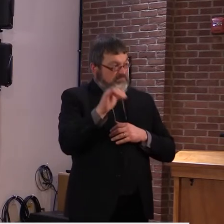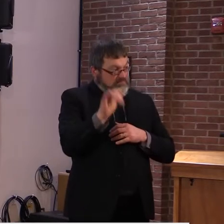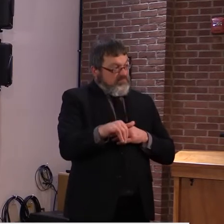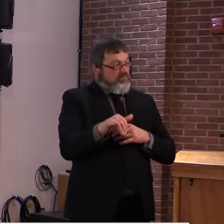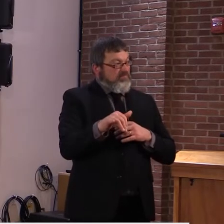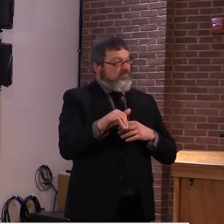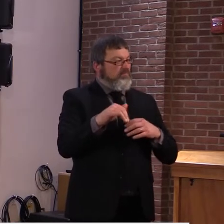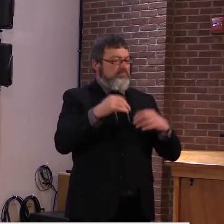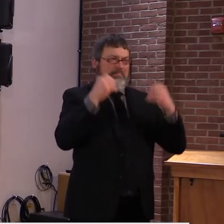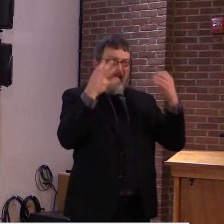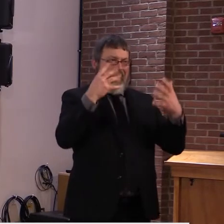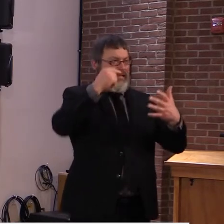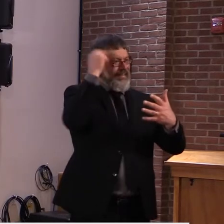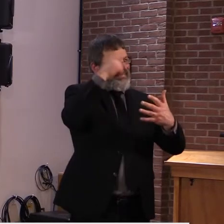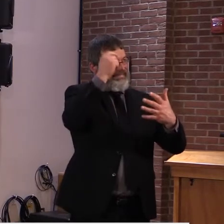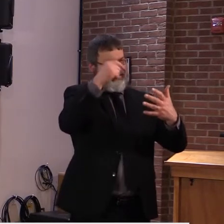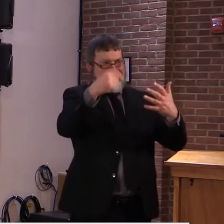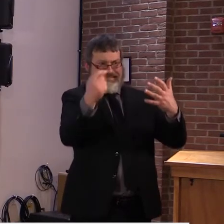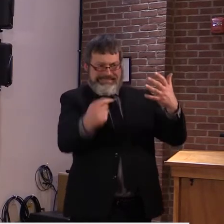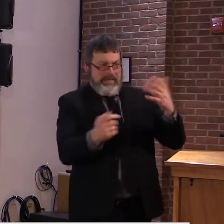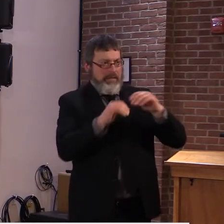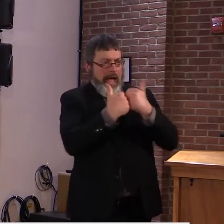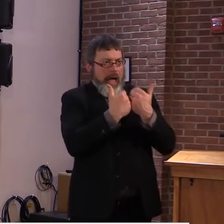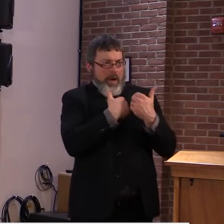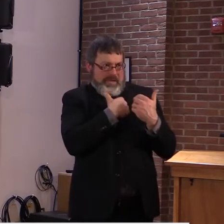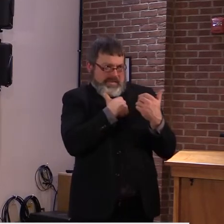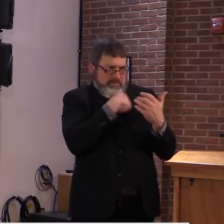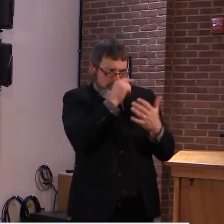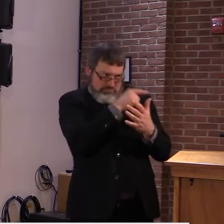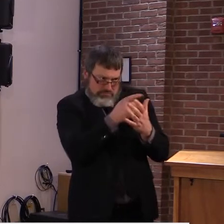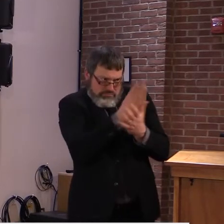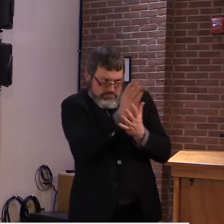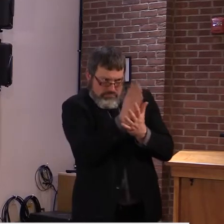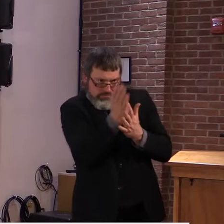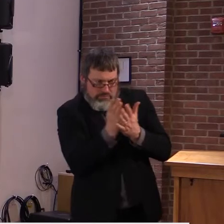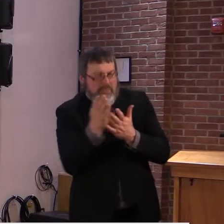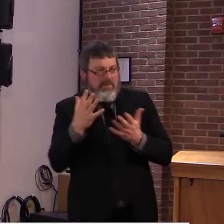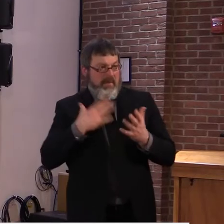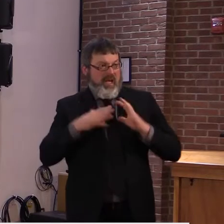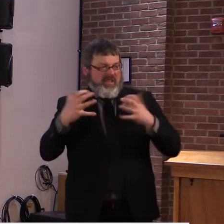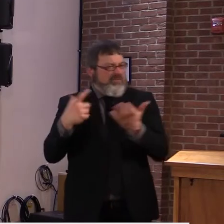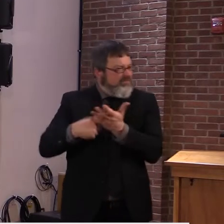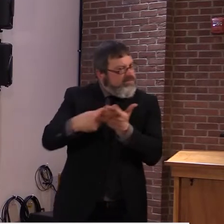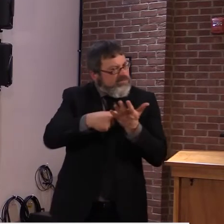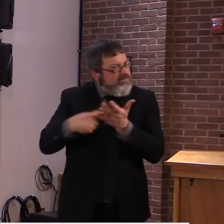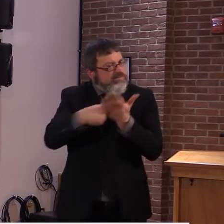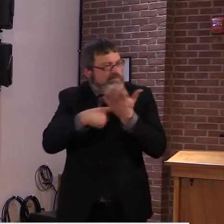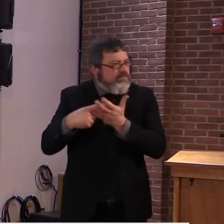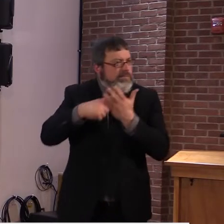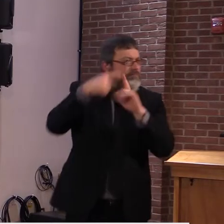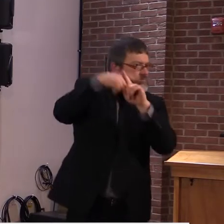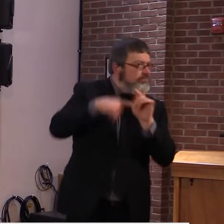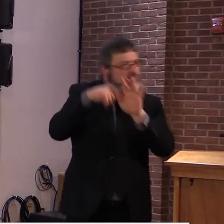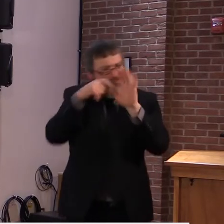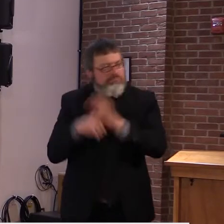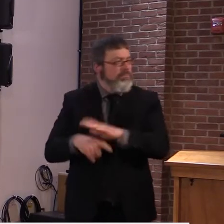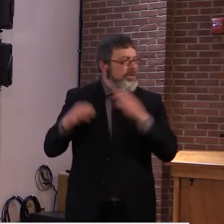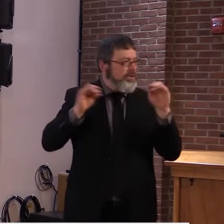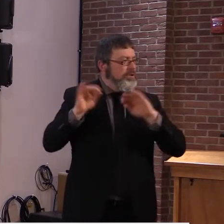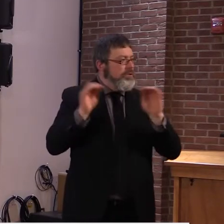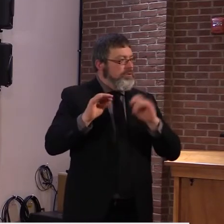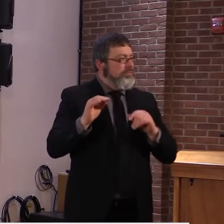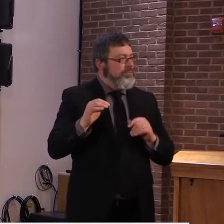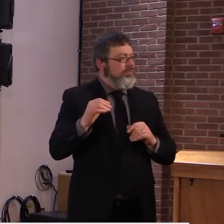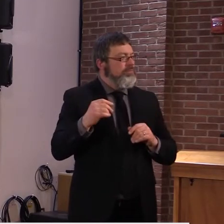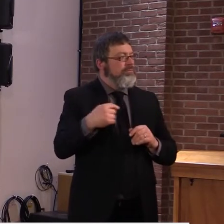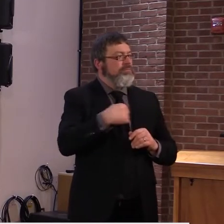to get the vaccine where people are so we can effectively get it to them and not make it a challenge